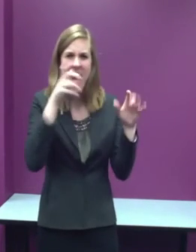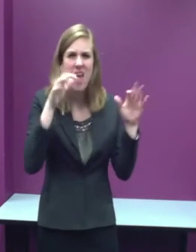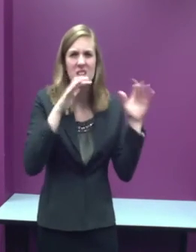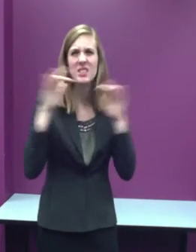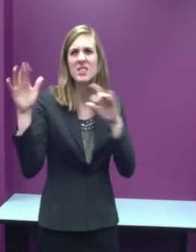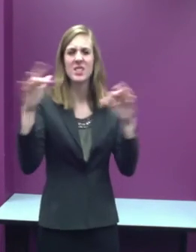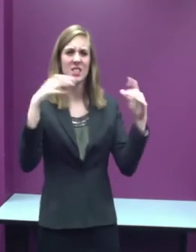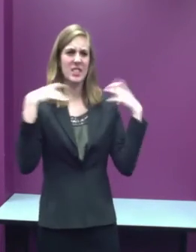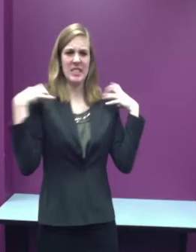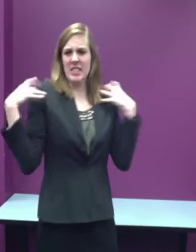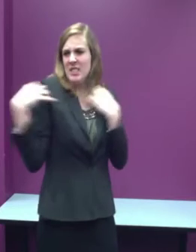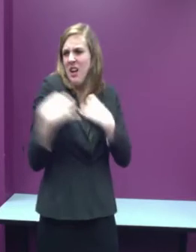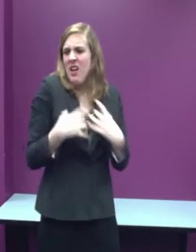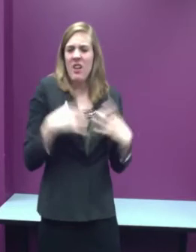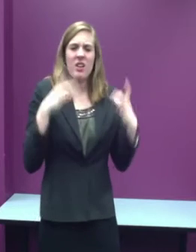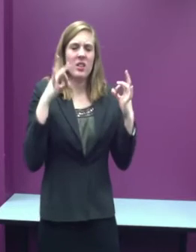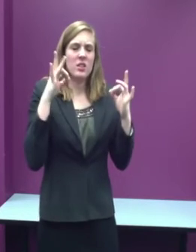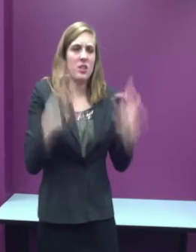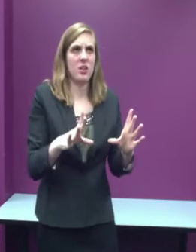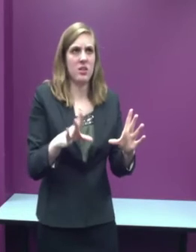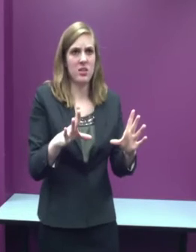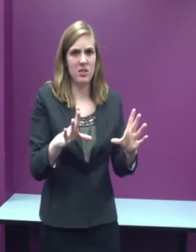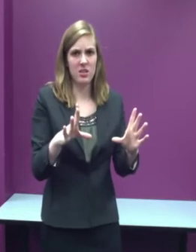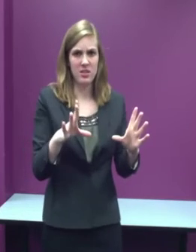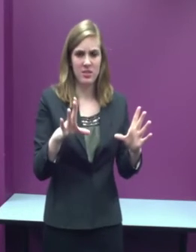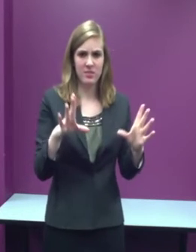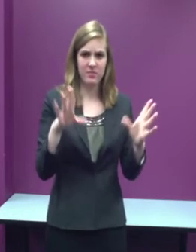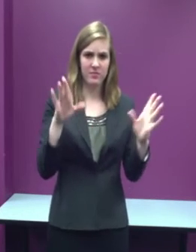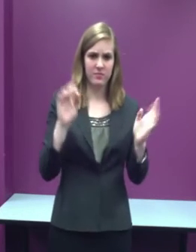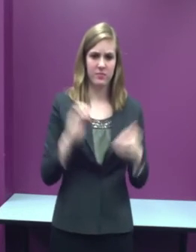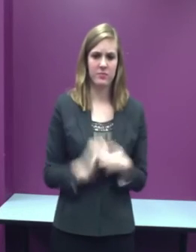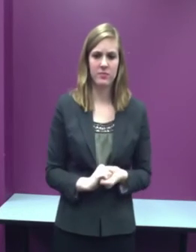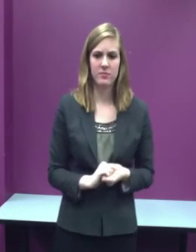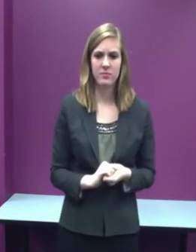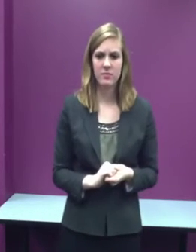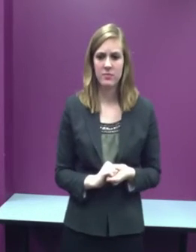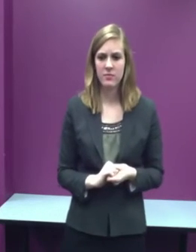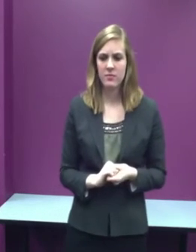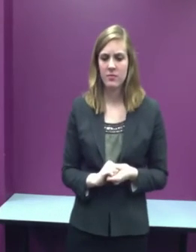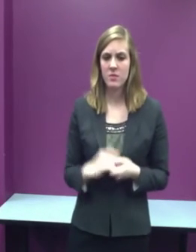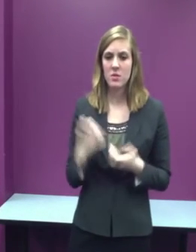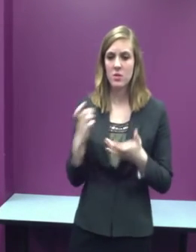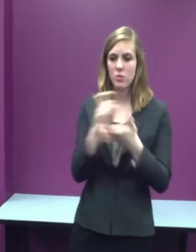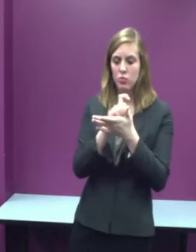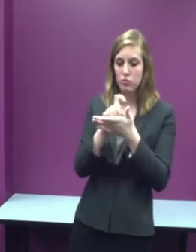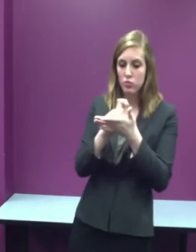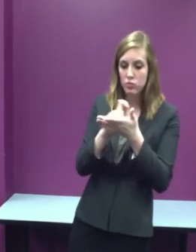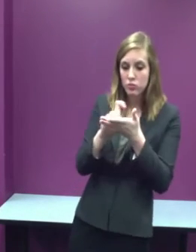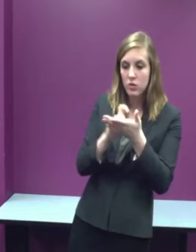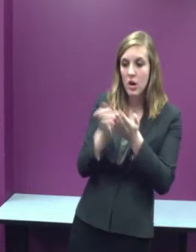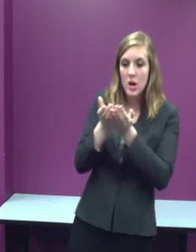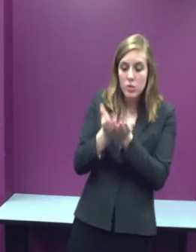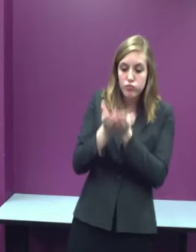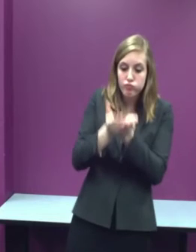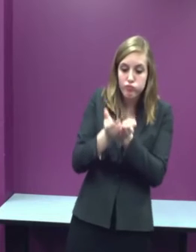Meriwether Lewis. The barge run foul 3 times today on logs. Happily, no injury was sustained, though the